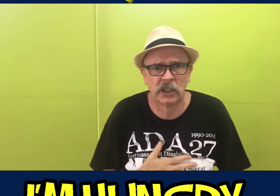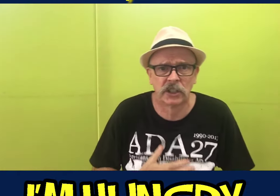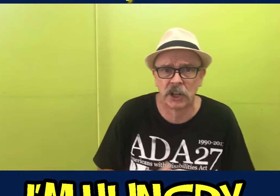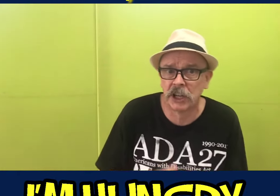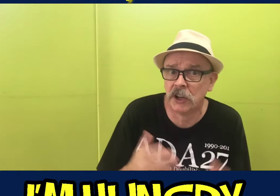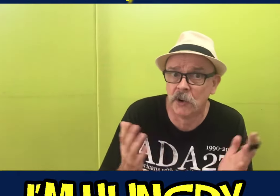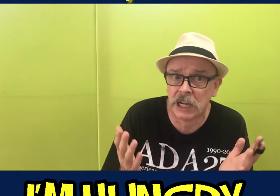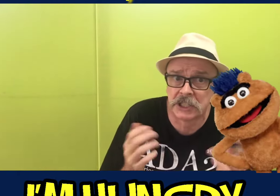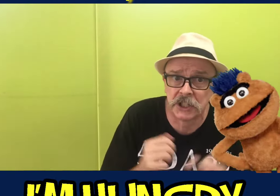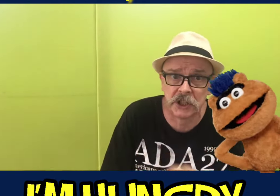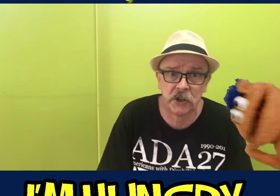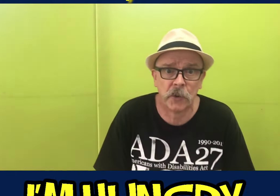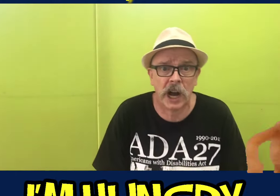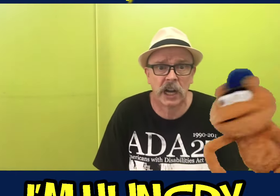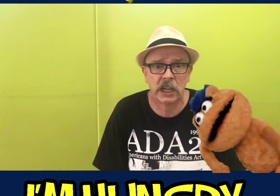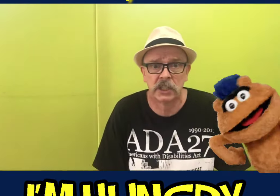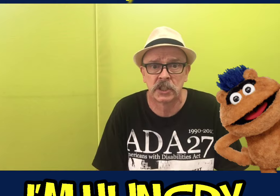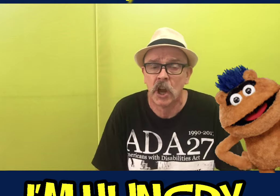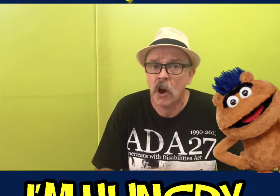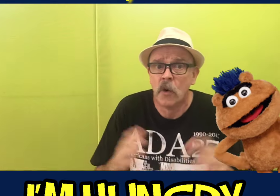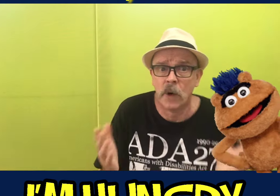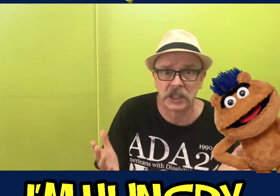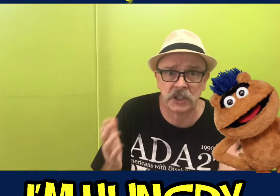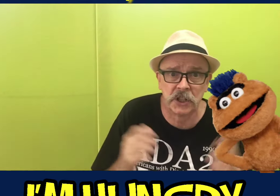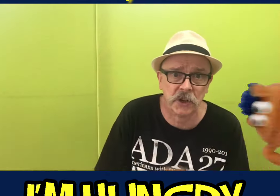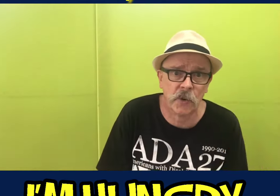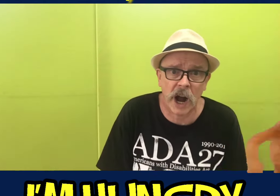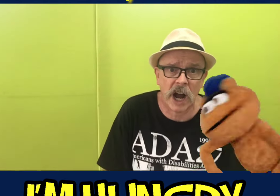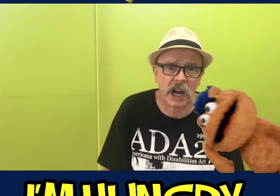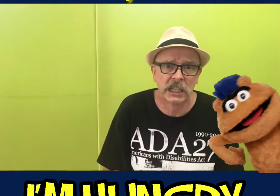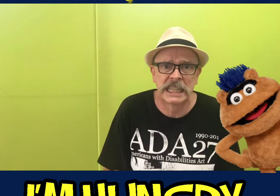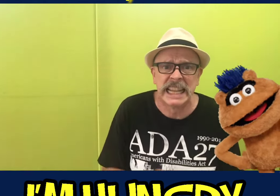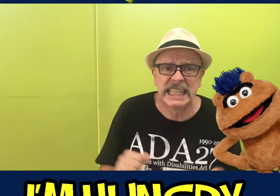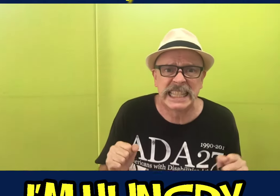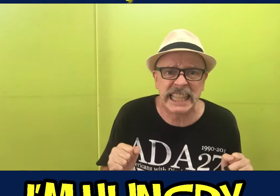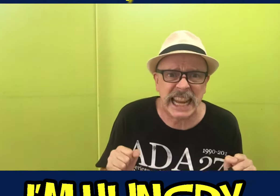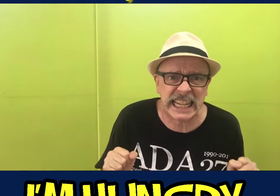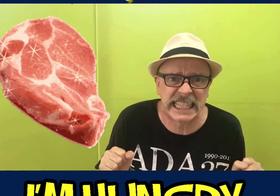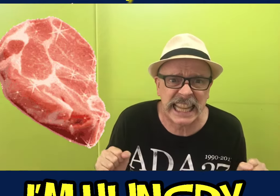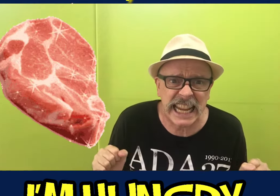I'm hungry. What do you want? What do you want?